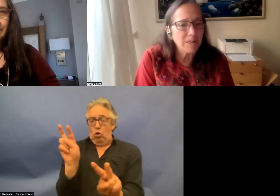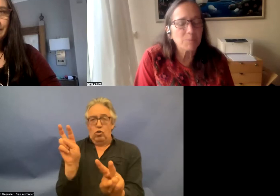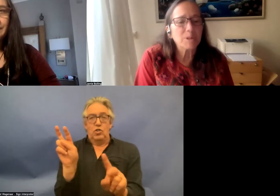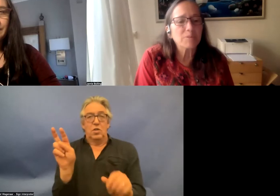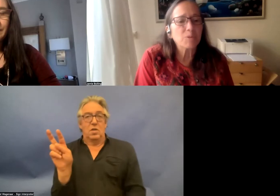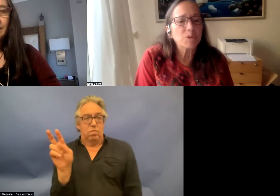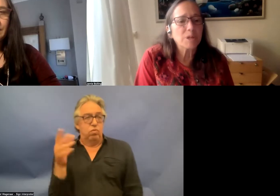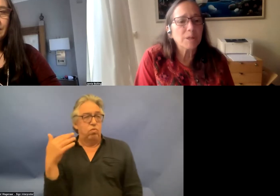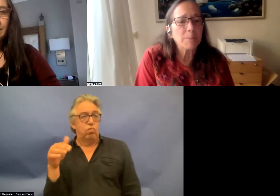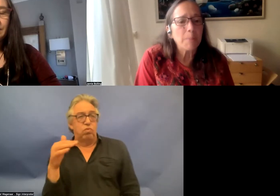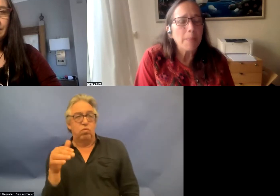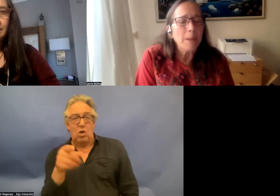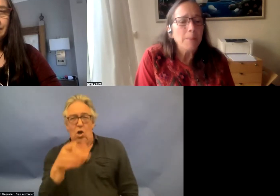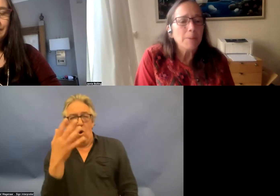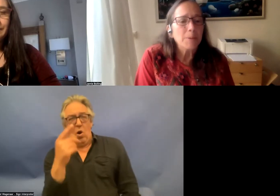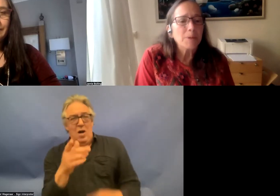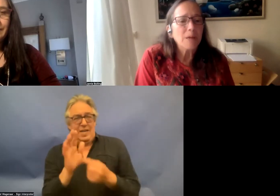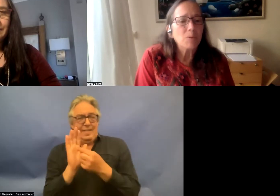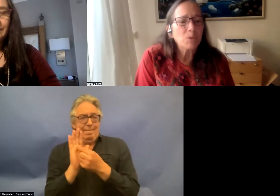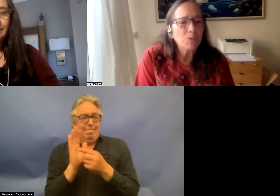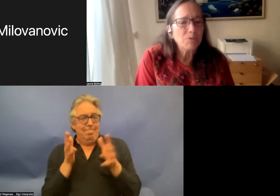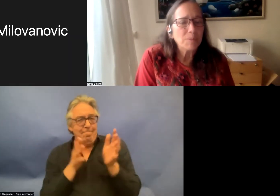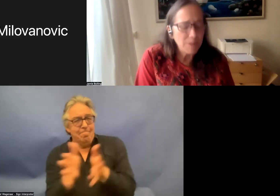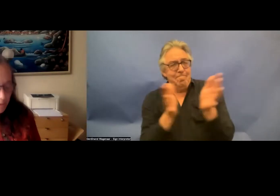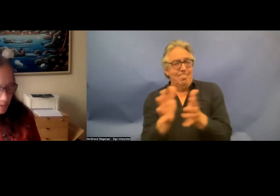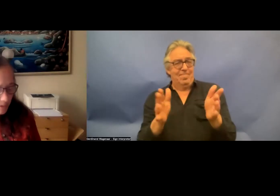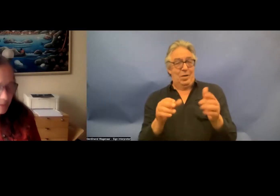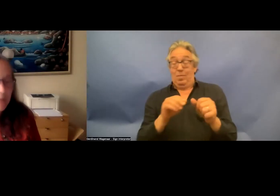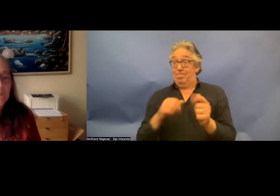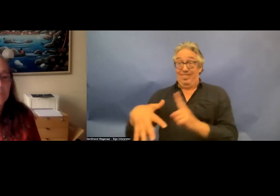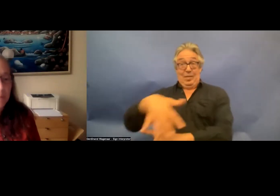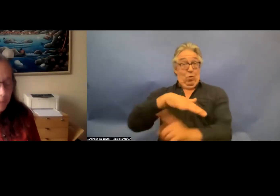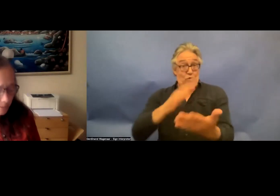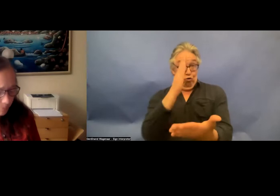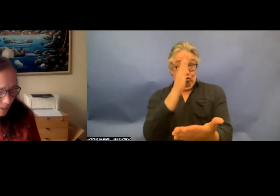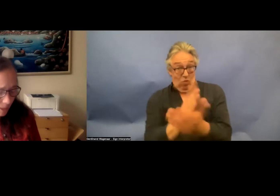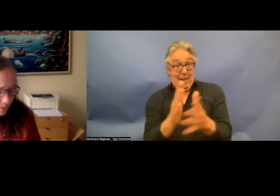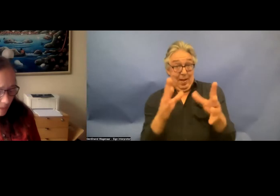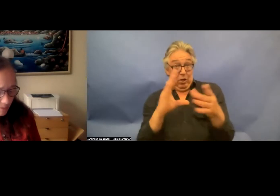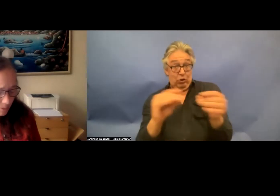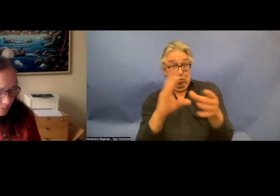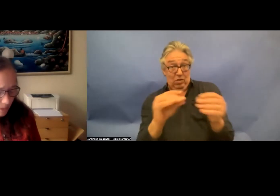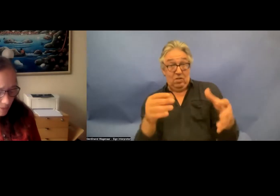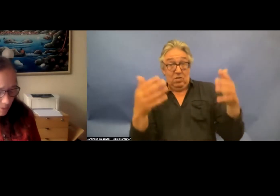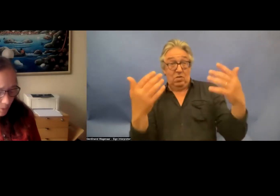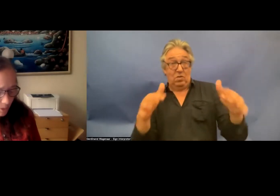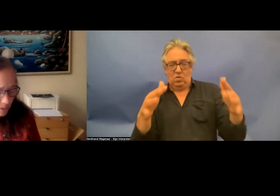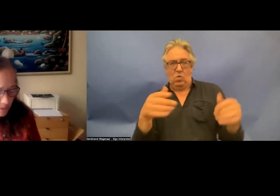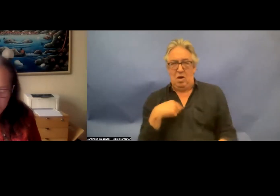the development, unfortunately. But okay, we'll go from there to the next speaker, and that's